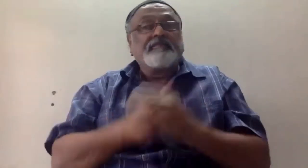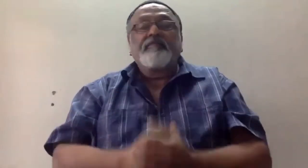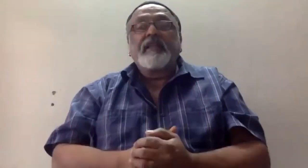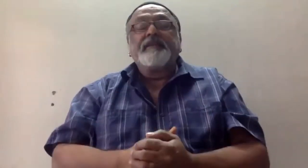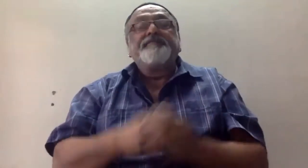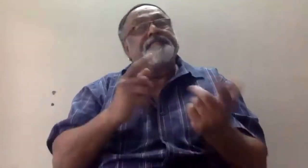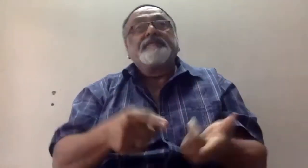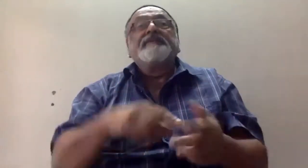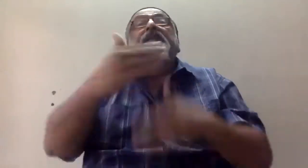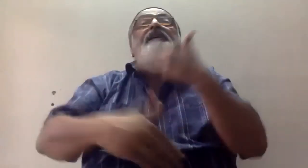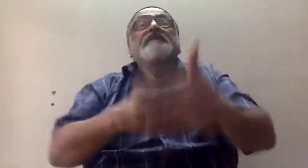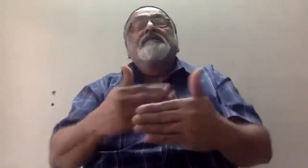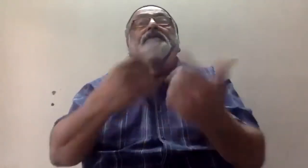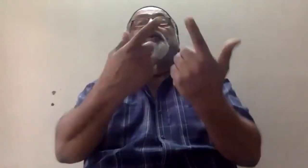The first